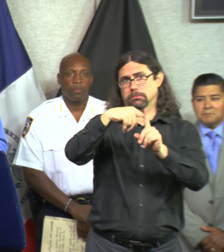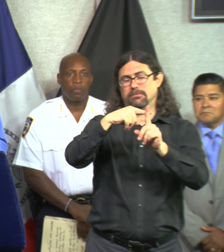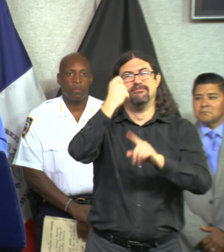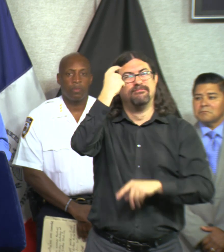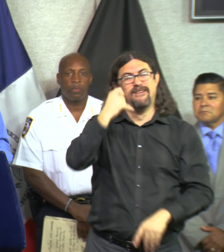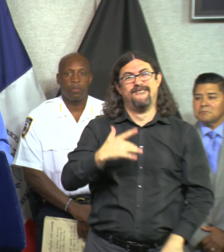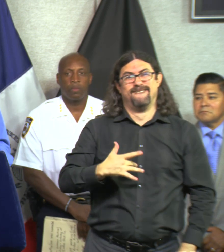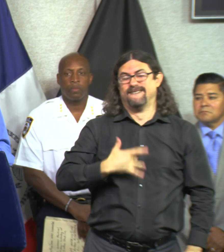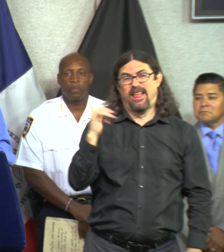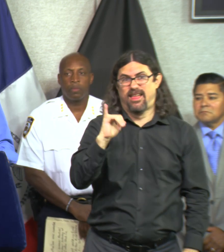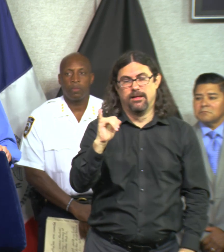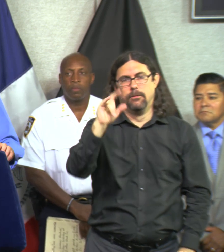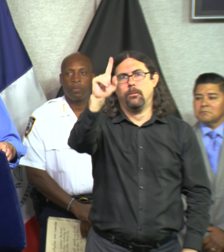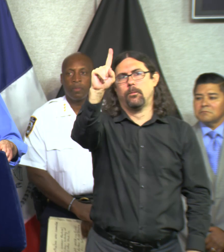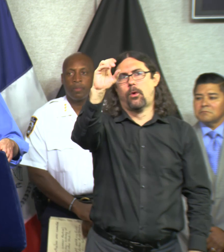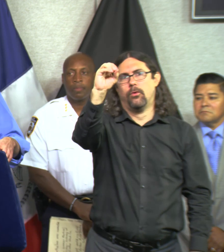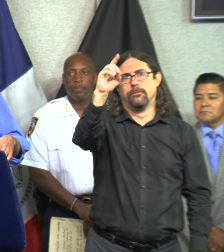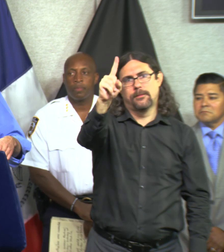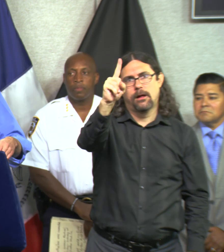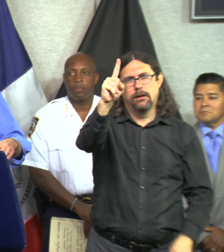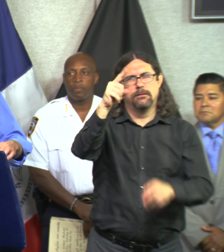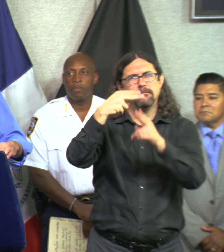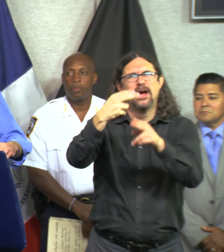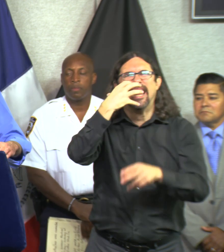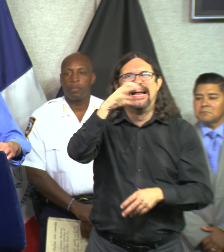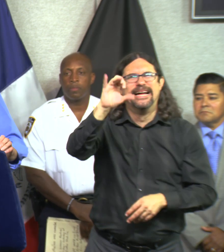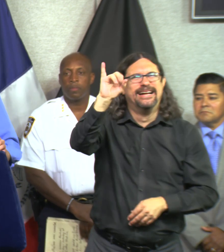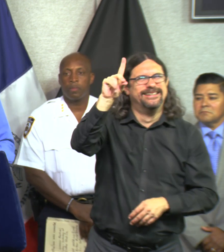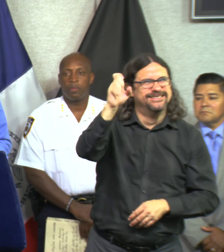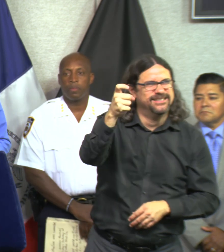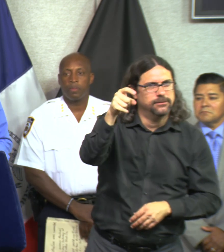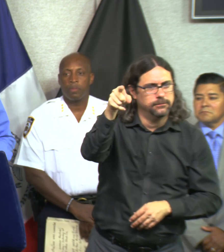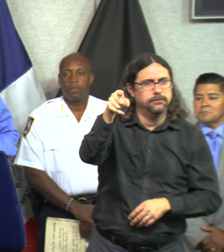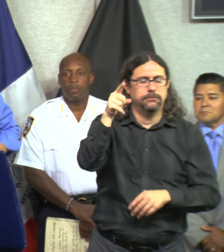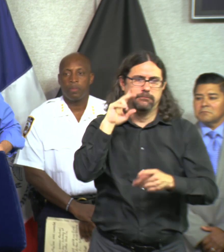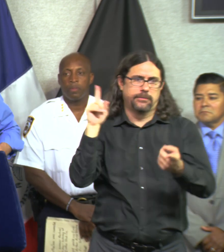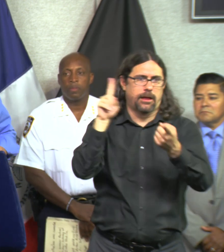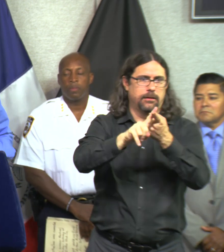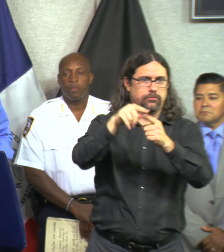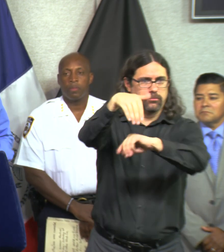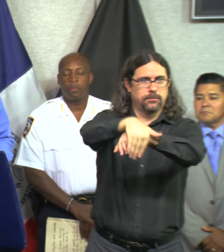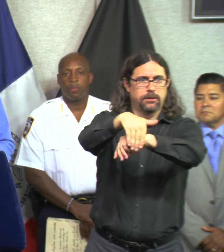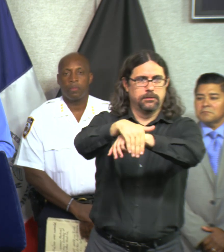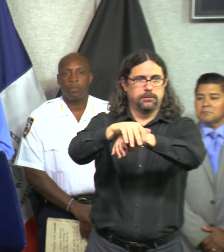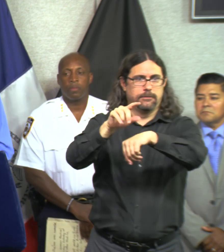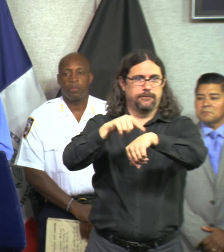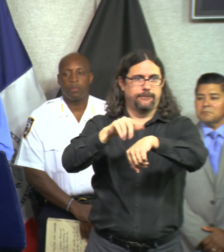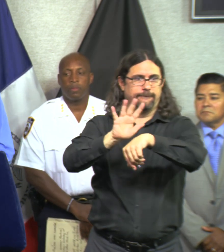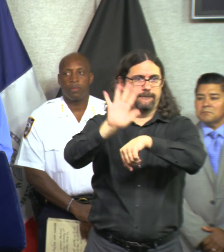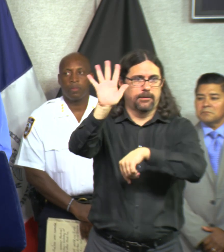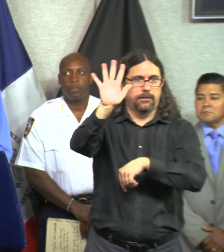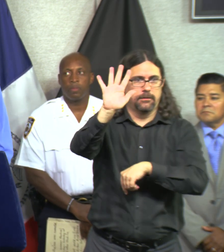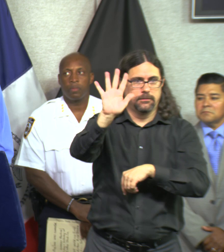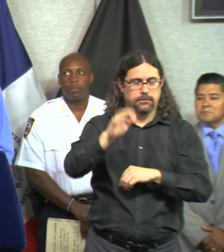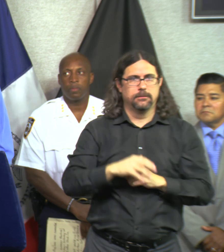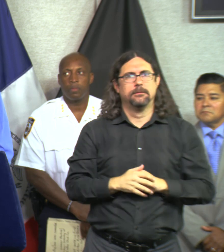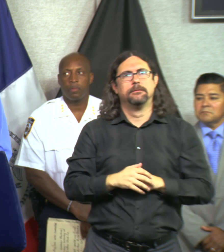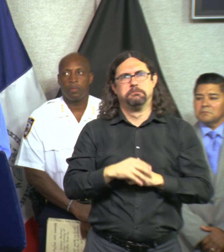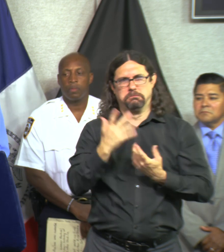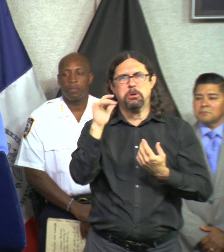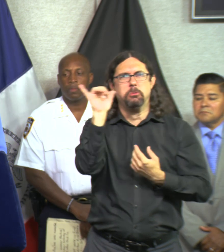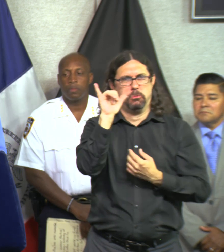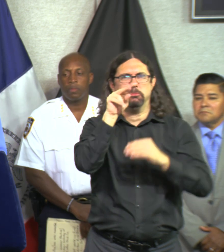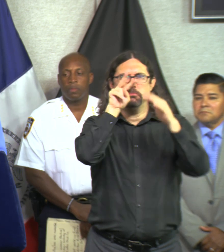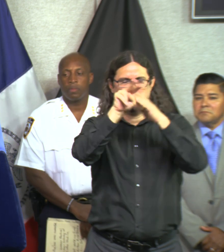see thunderstorms tonight. That might help for a period of time, but we're not sure about the details of that yet. Tomorrow,